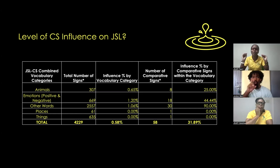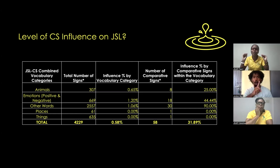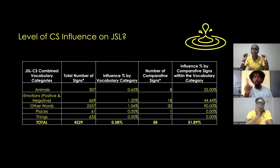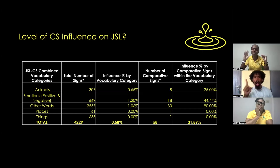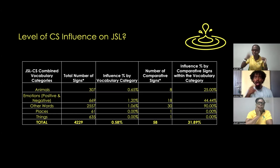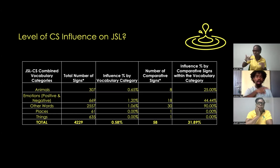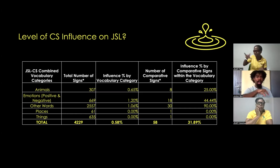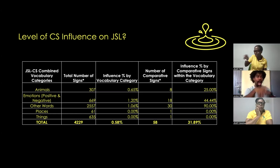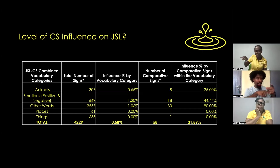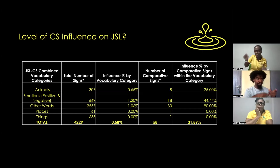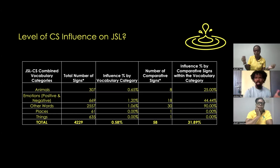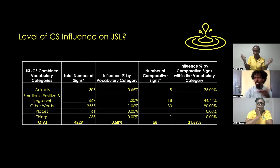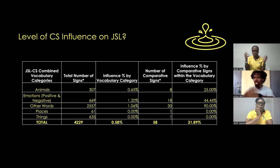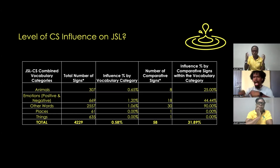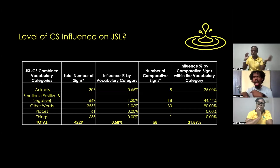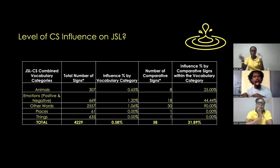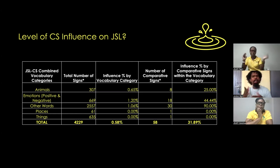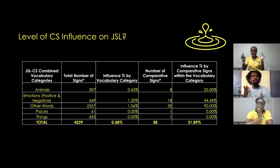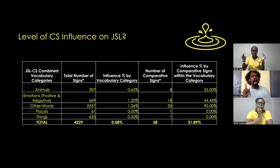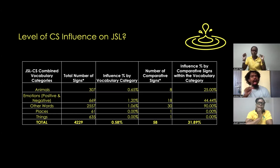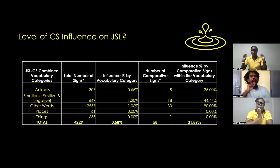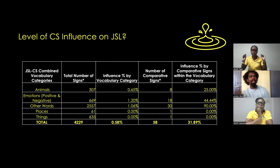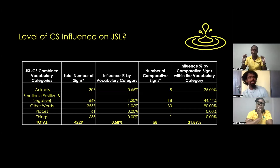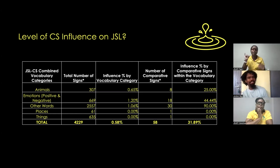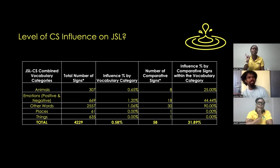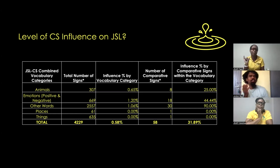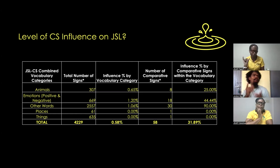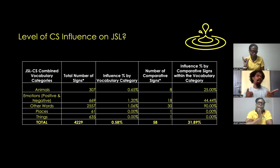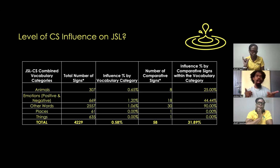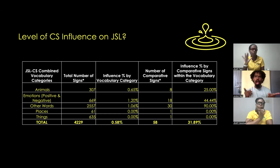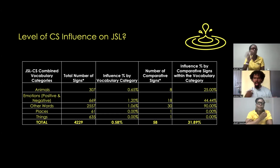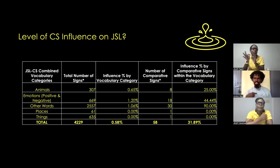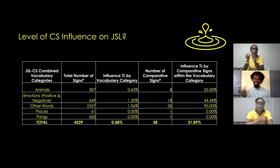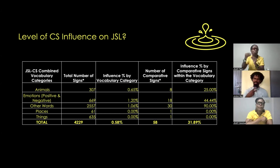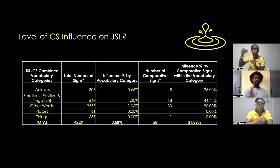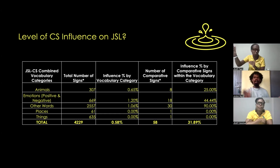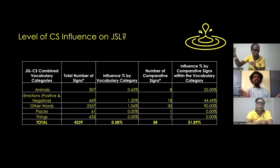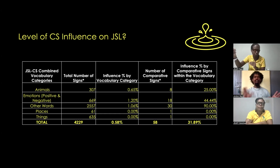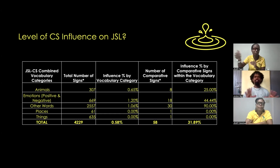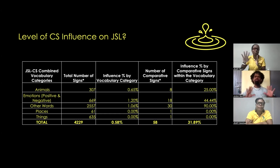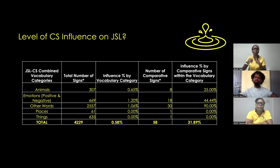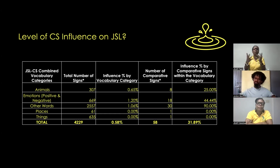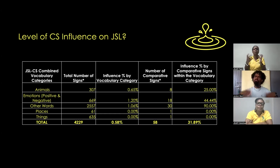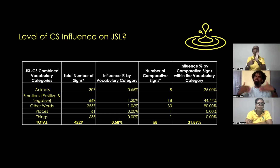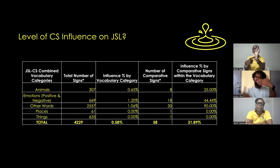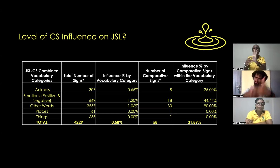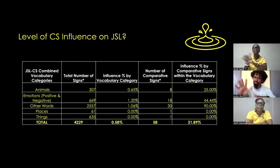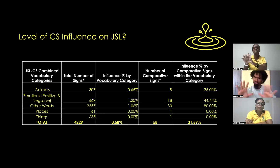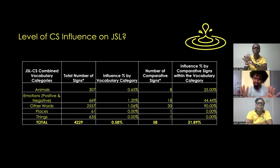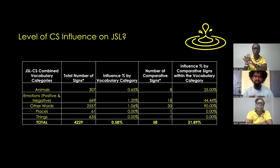sometimes there's none in country sign, or sometimes there's one in country sign, or there's none comparative. So